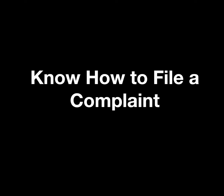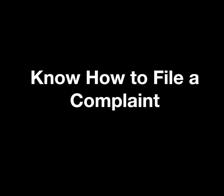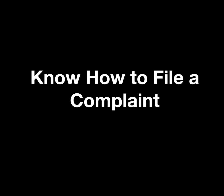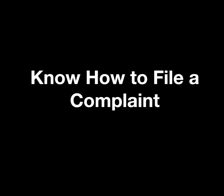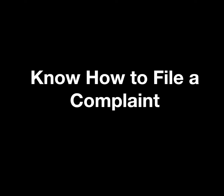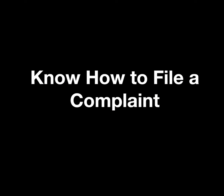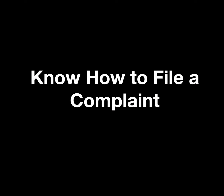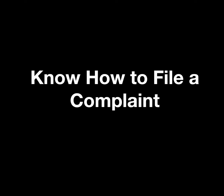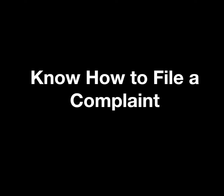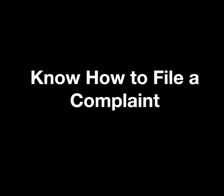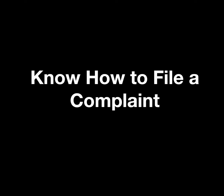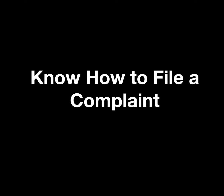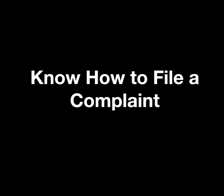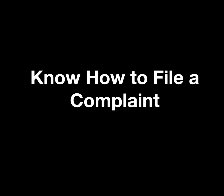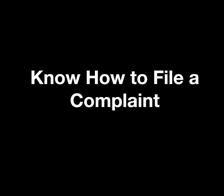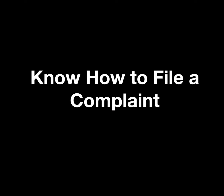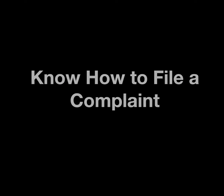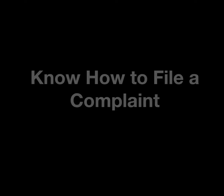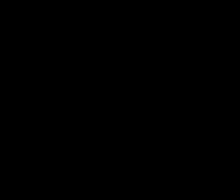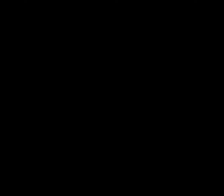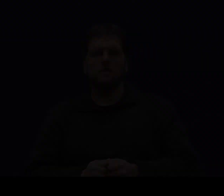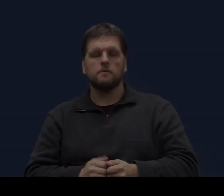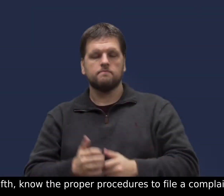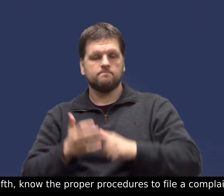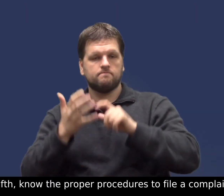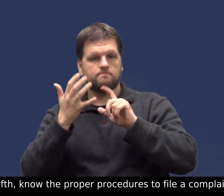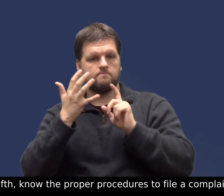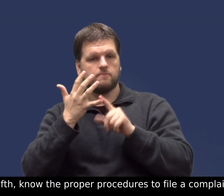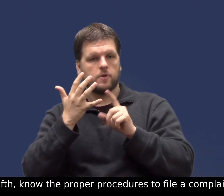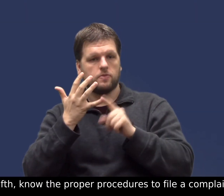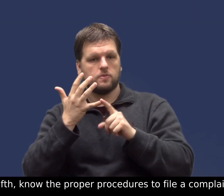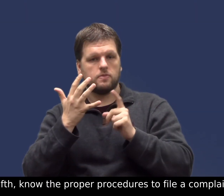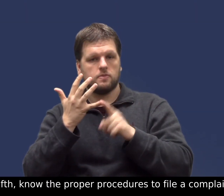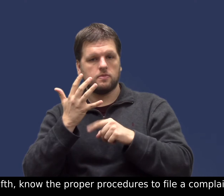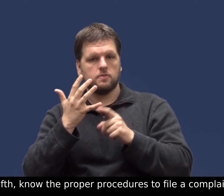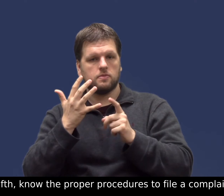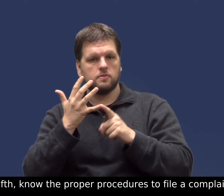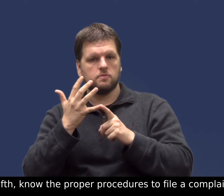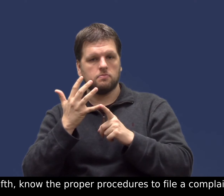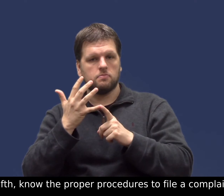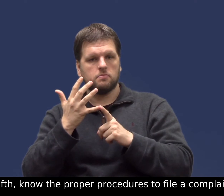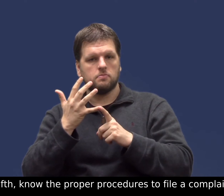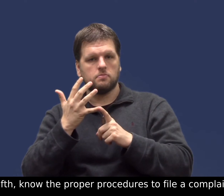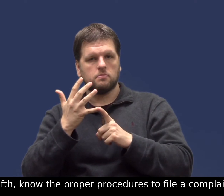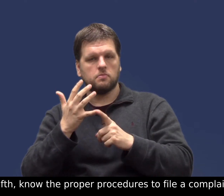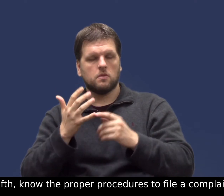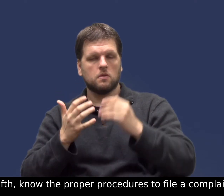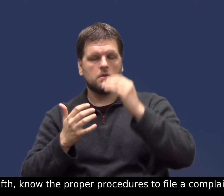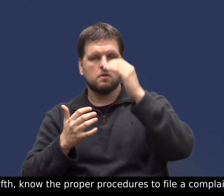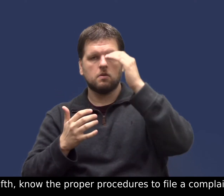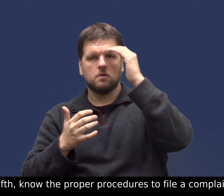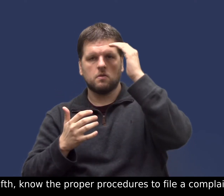Know how to file a complaint. Fifth, know the proper procedures to file a